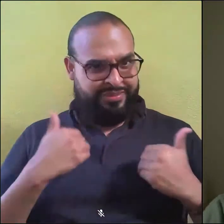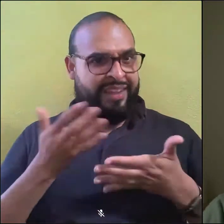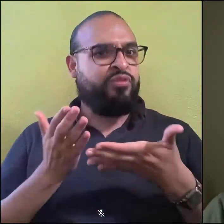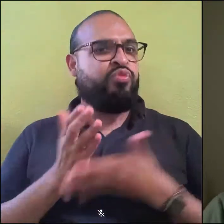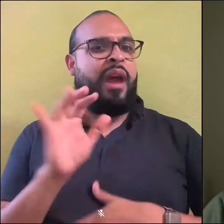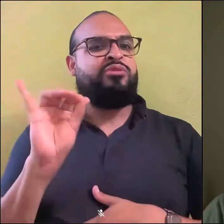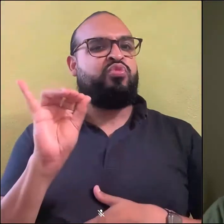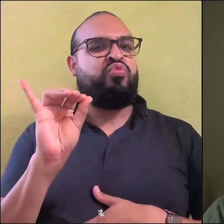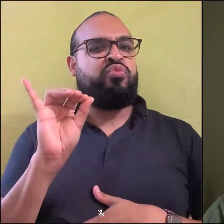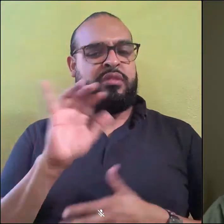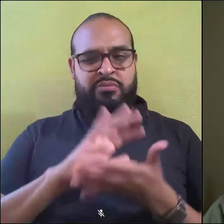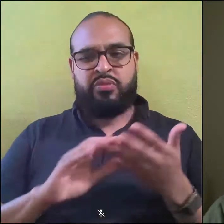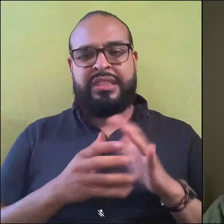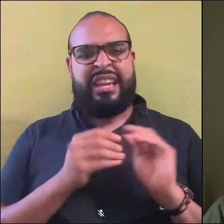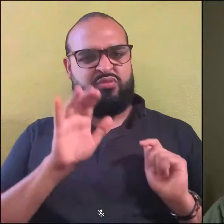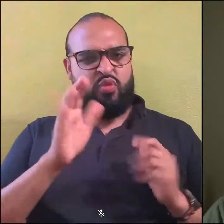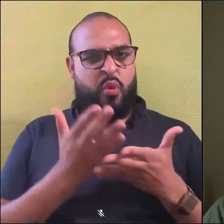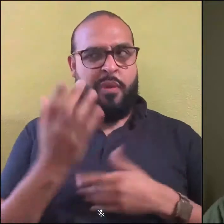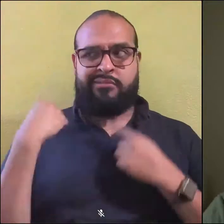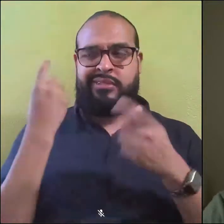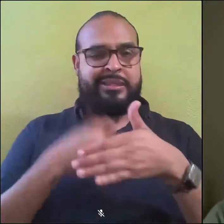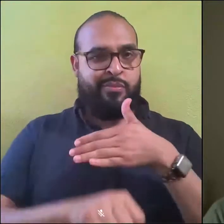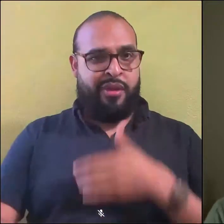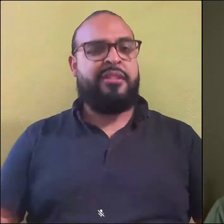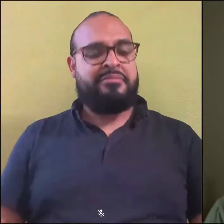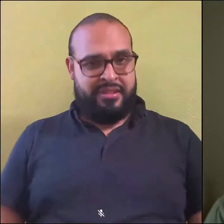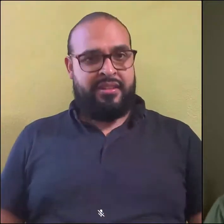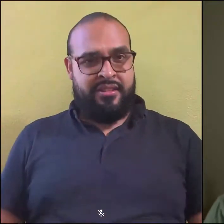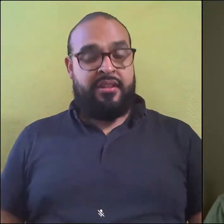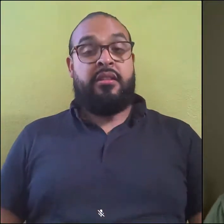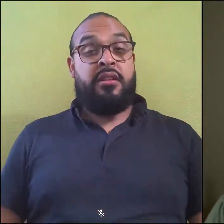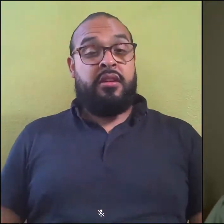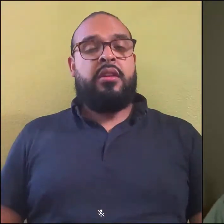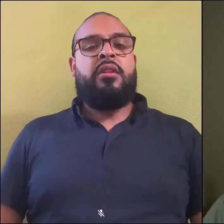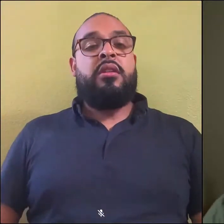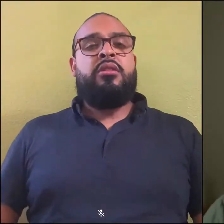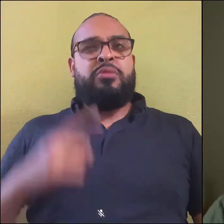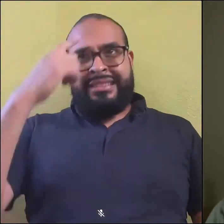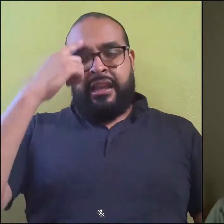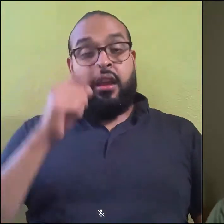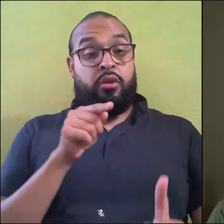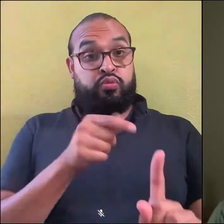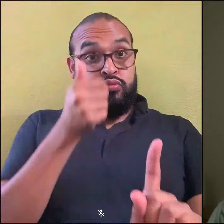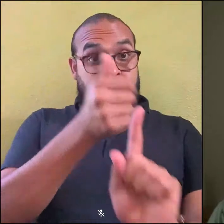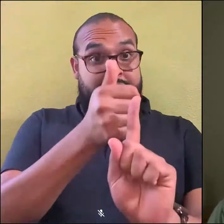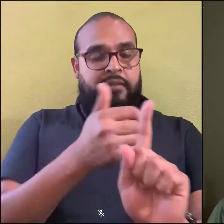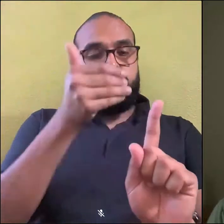dreams, the motivations that enabled all of your ancestors to make it possible for you to be here